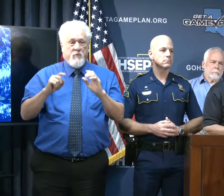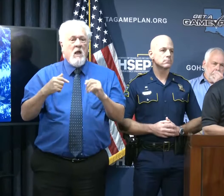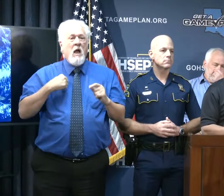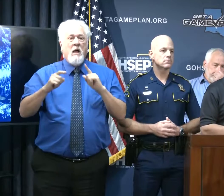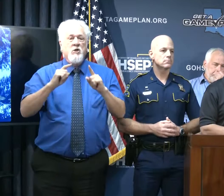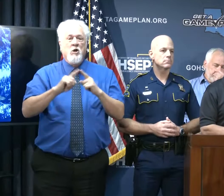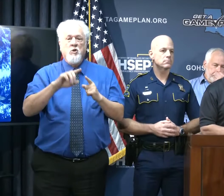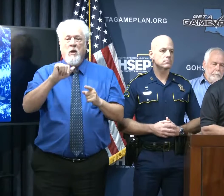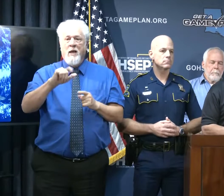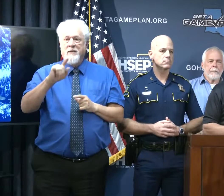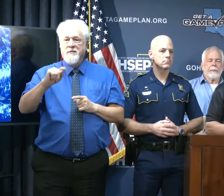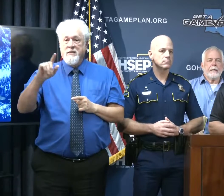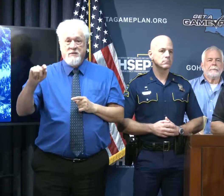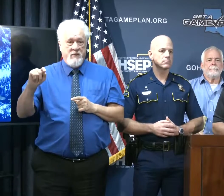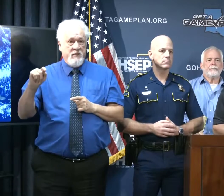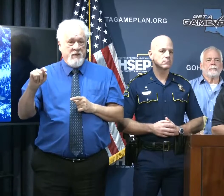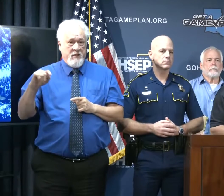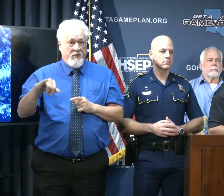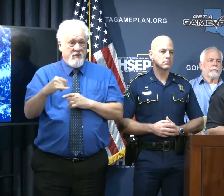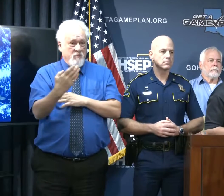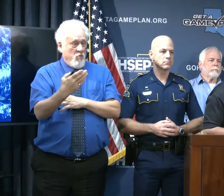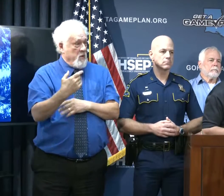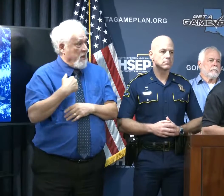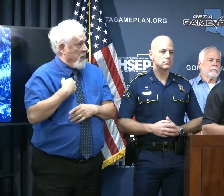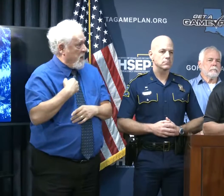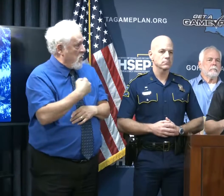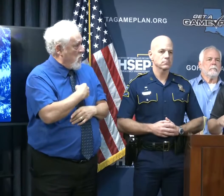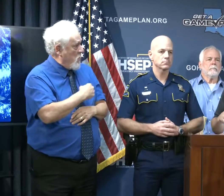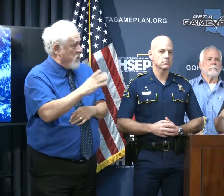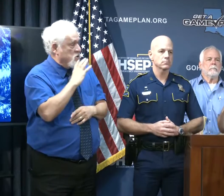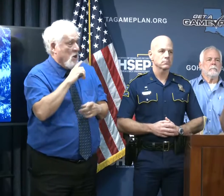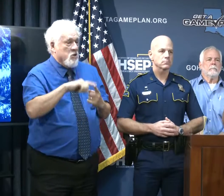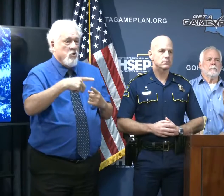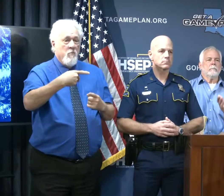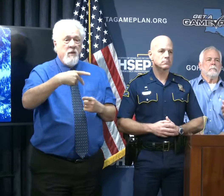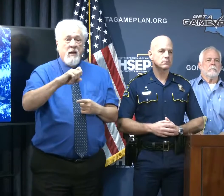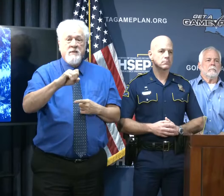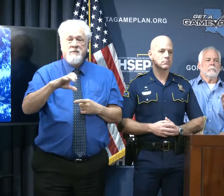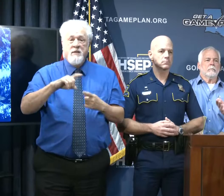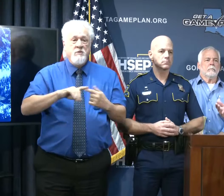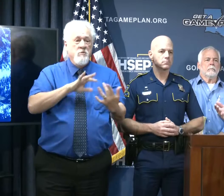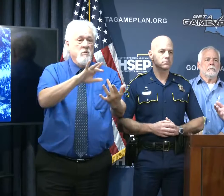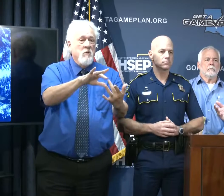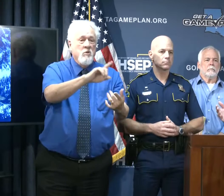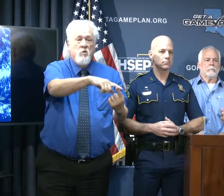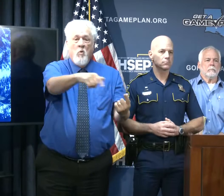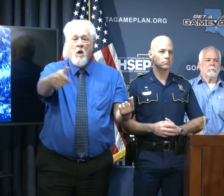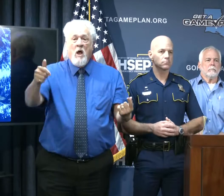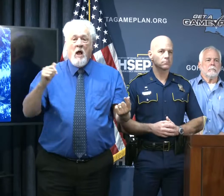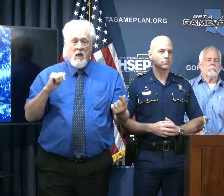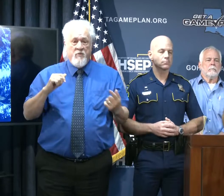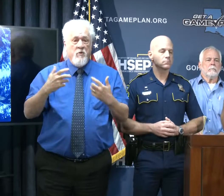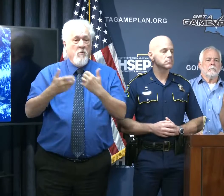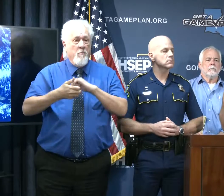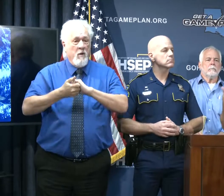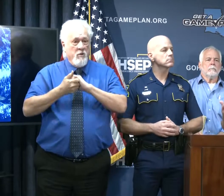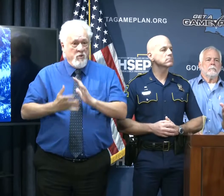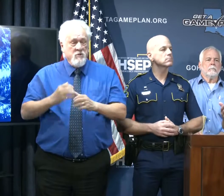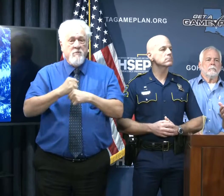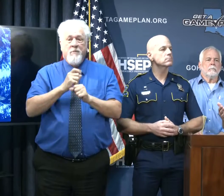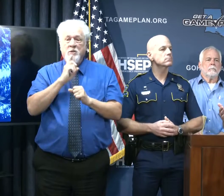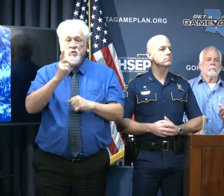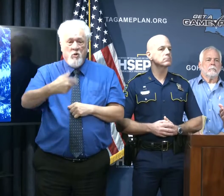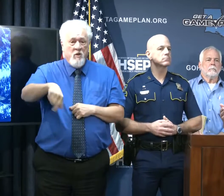to AT&T earlier this morning. I know we instructed the PSC to reach out to the other network partners to ensure that they